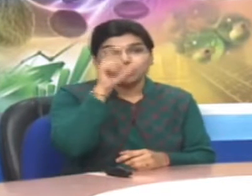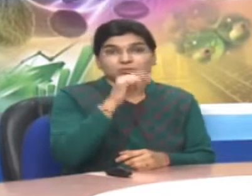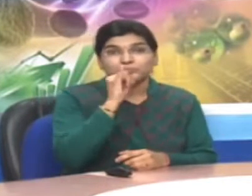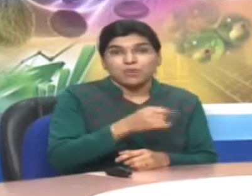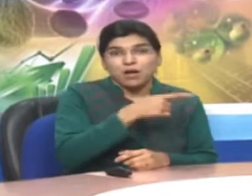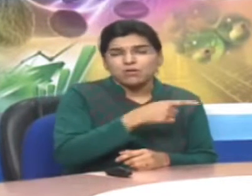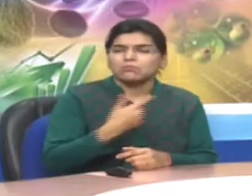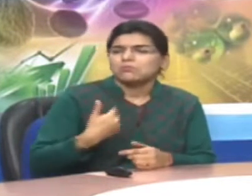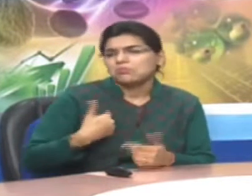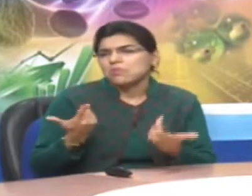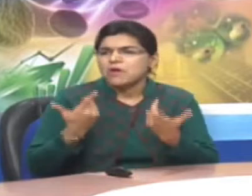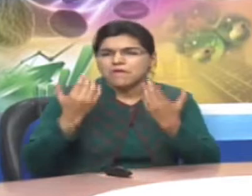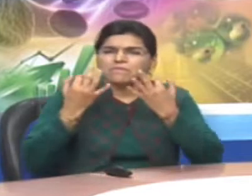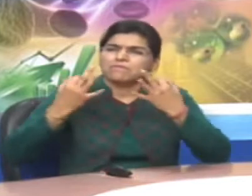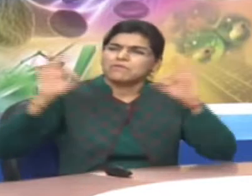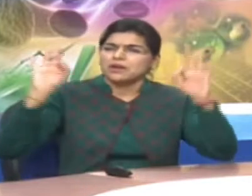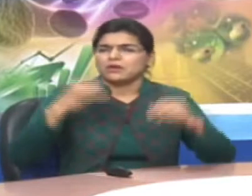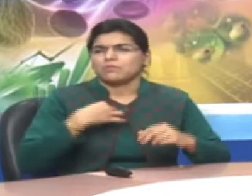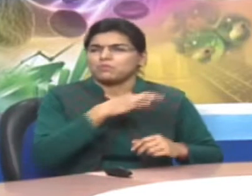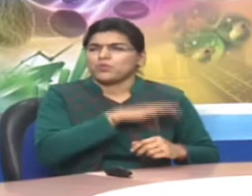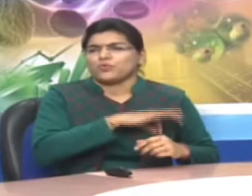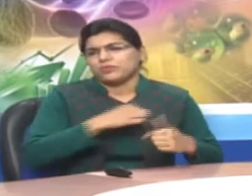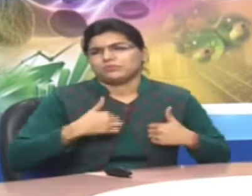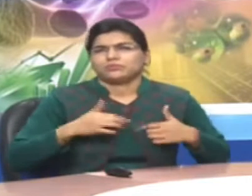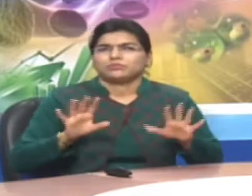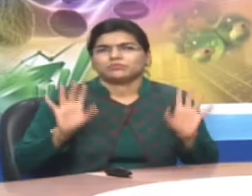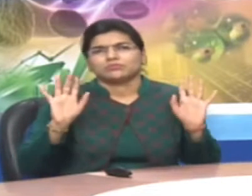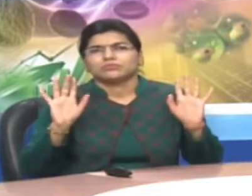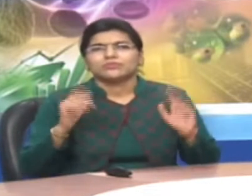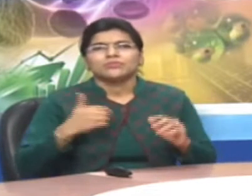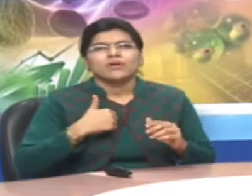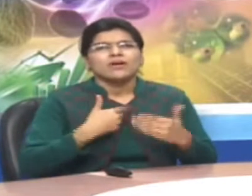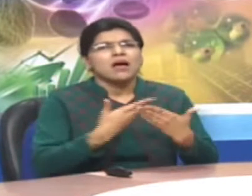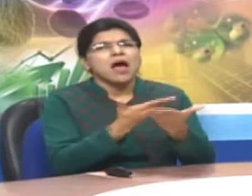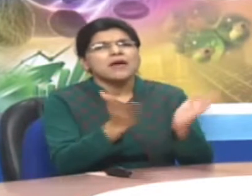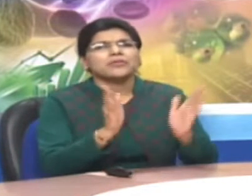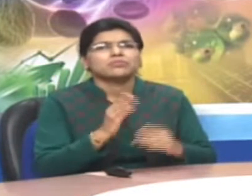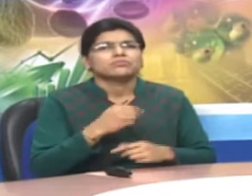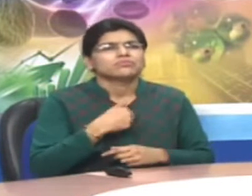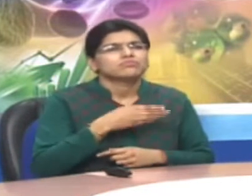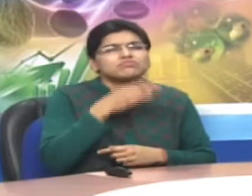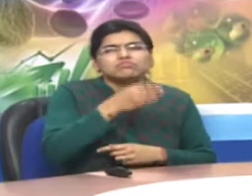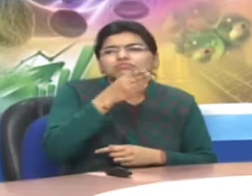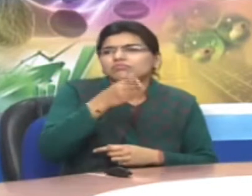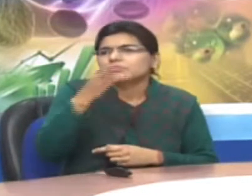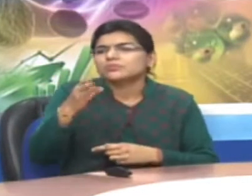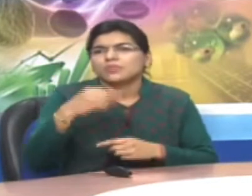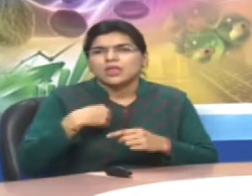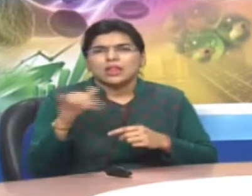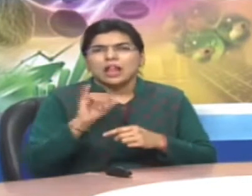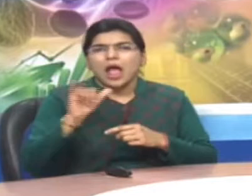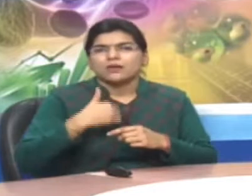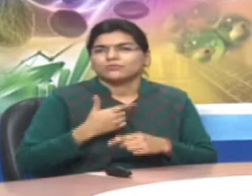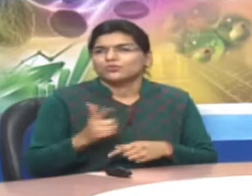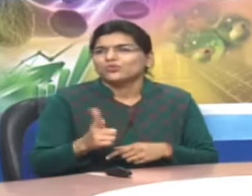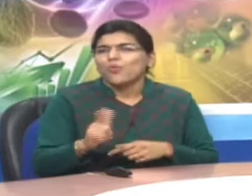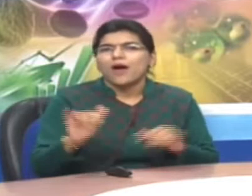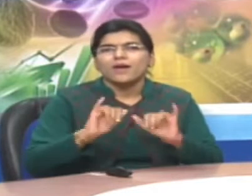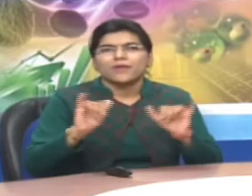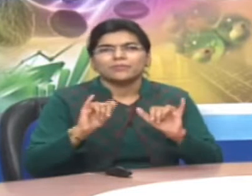Intruder says, "I have got freedom to gain. As myself, I'm a poor,